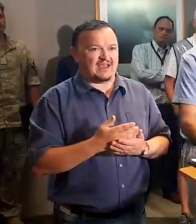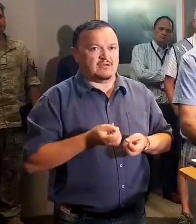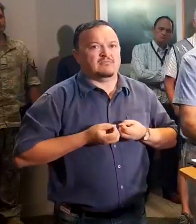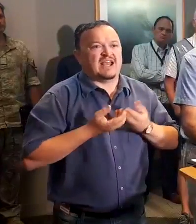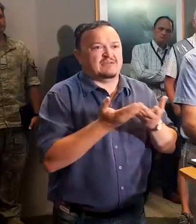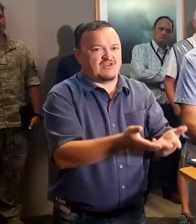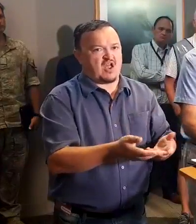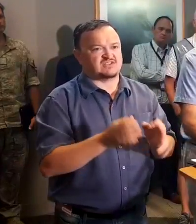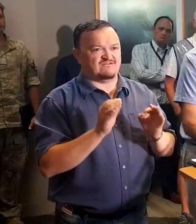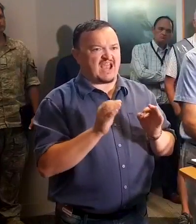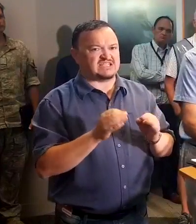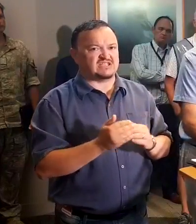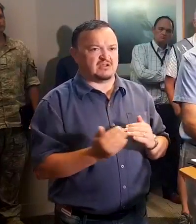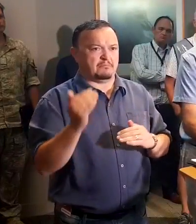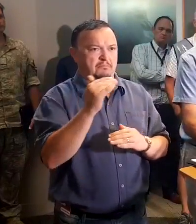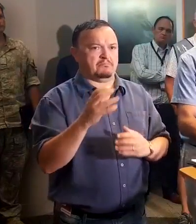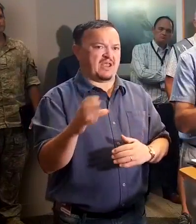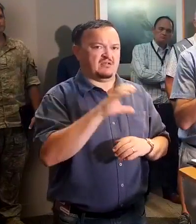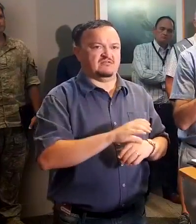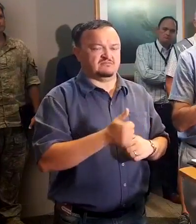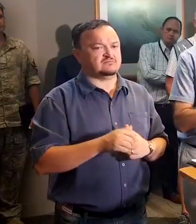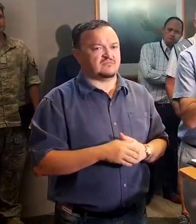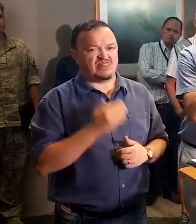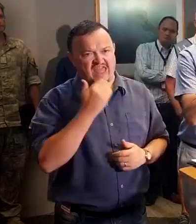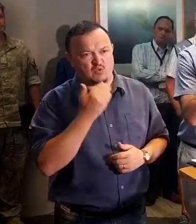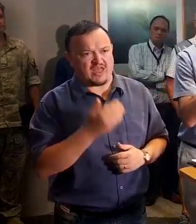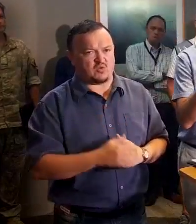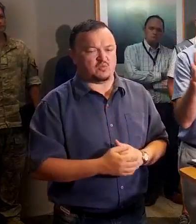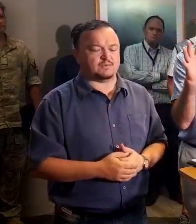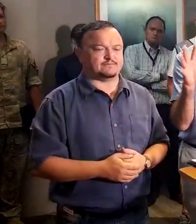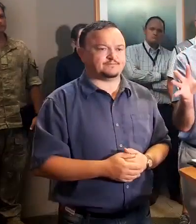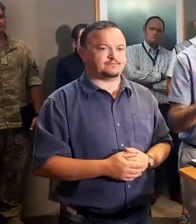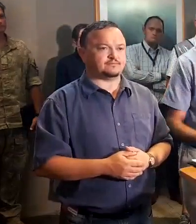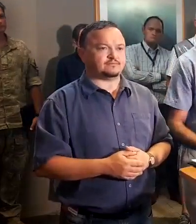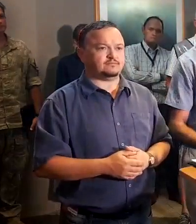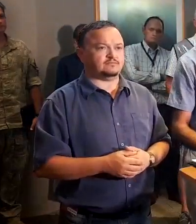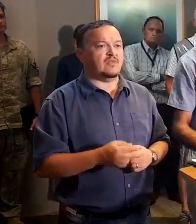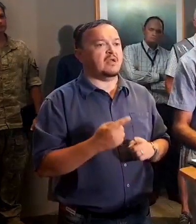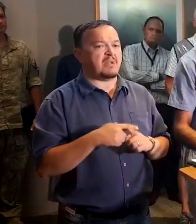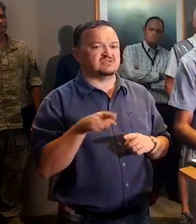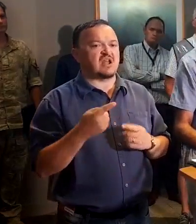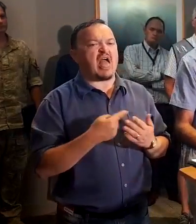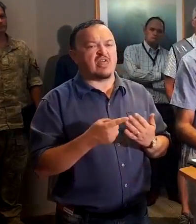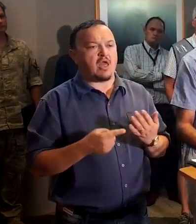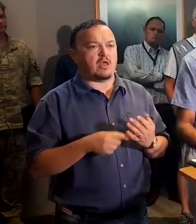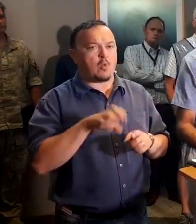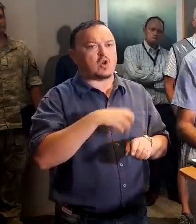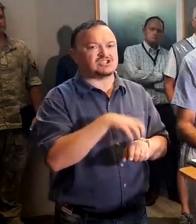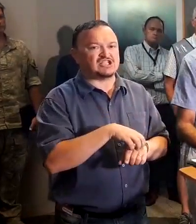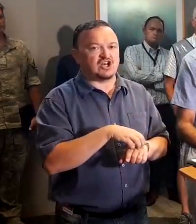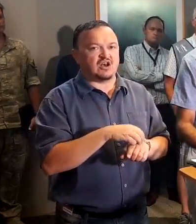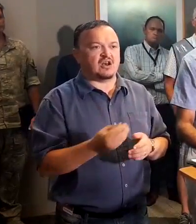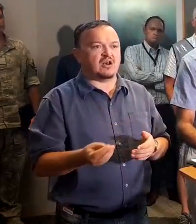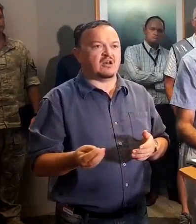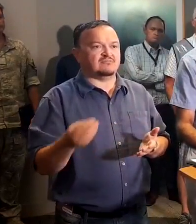is absolutely stunning. And I thank them for it, along with all the other organisations and groups that are contributing to